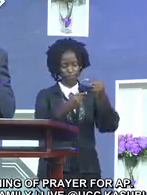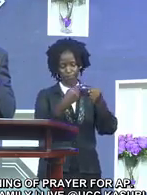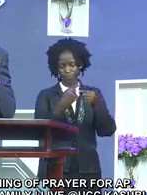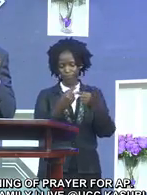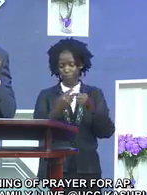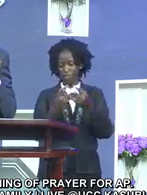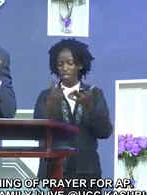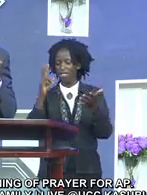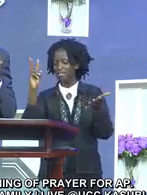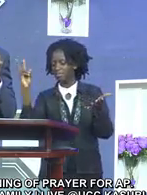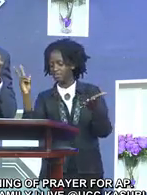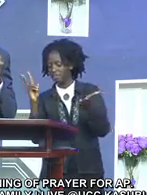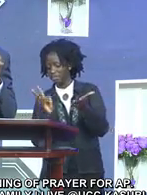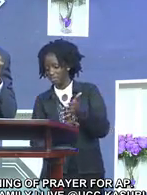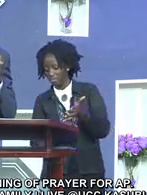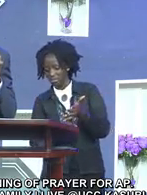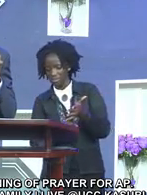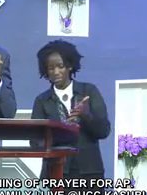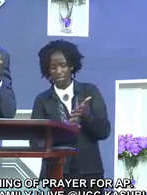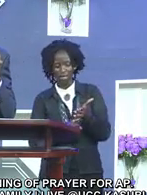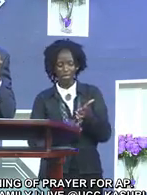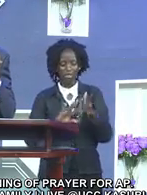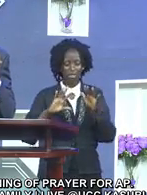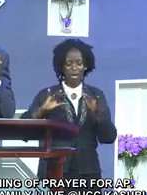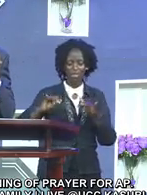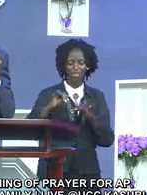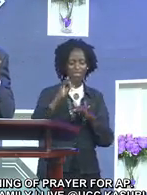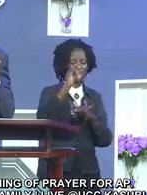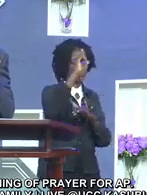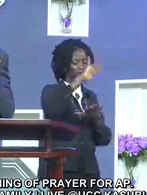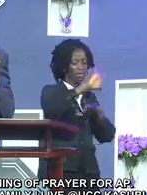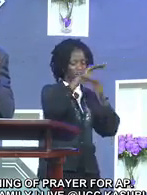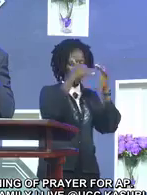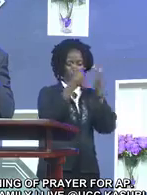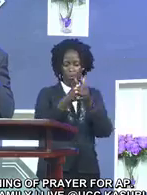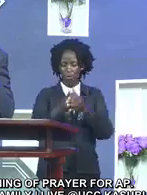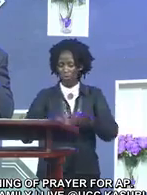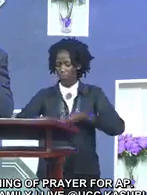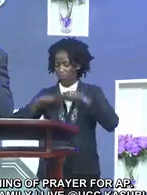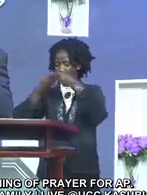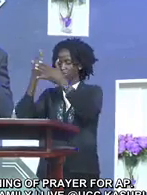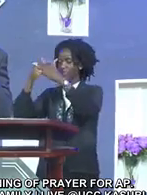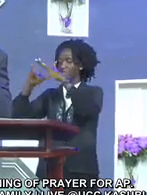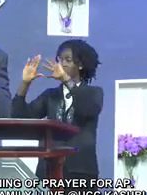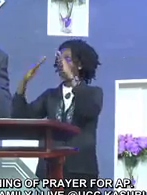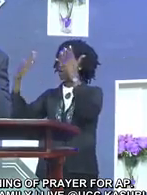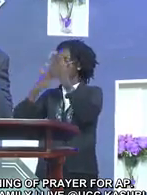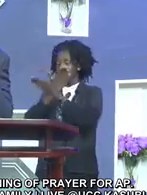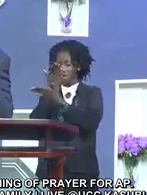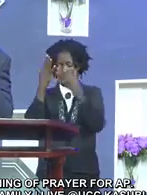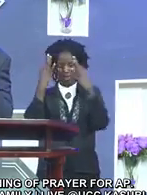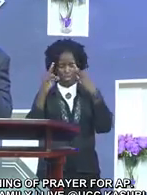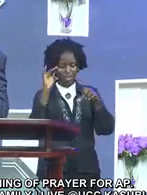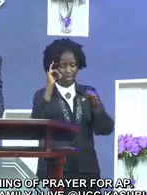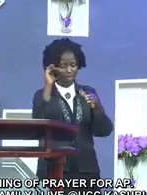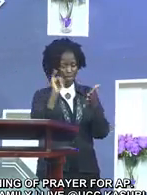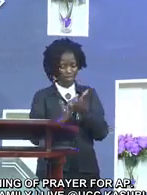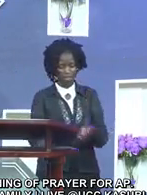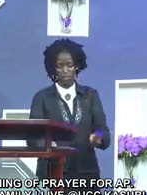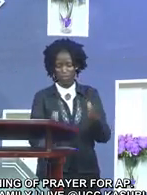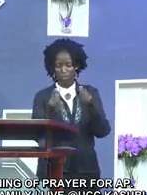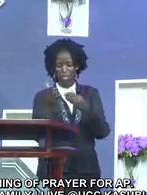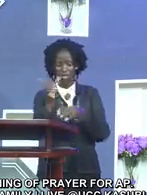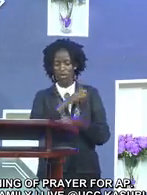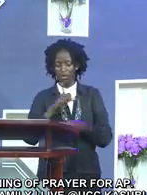ebya visa entambula yonna tugiwunga mikono gyo buli kyonna ekinaakolebwa omwoyo mutukuba okiluŋŋamye